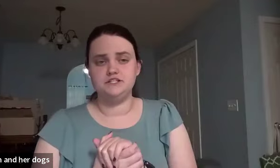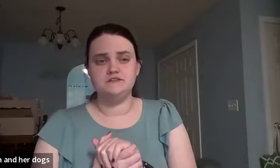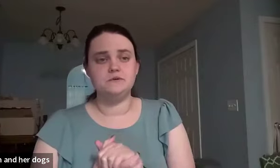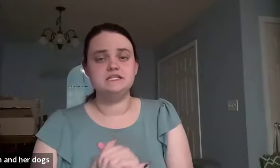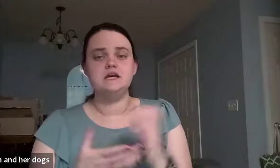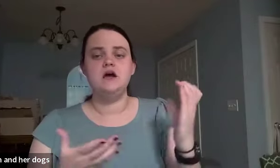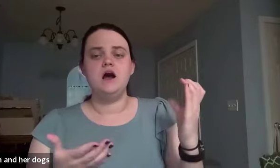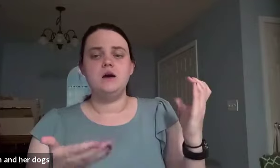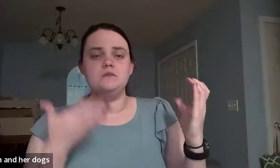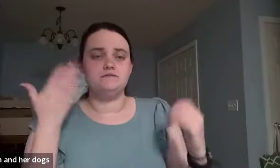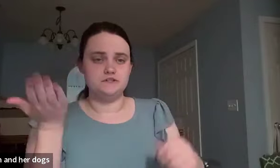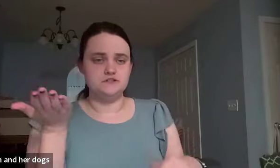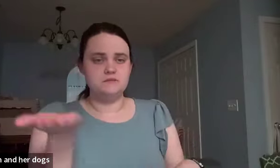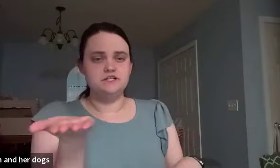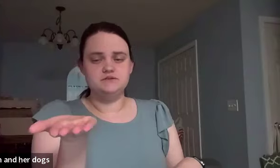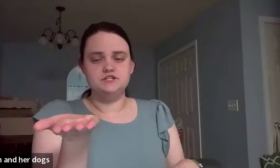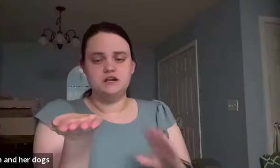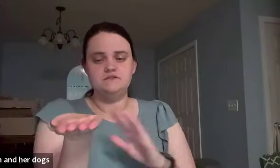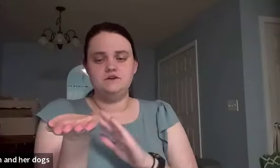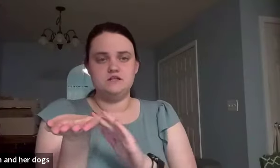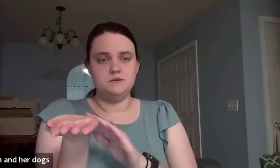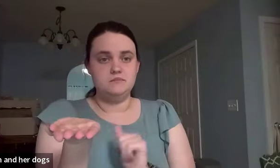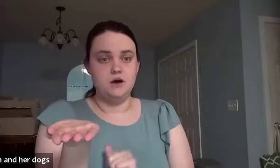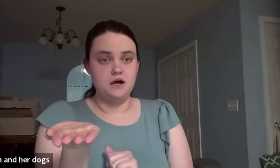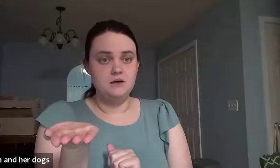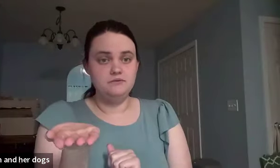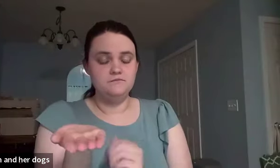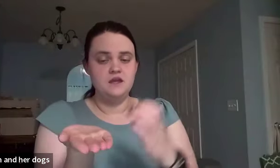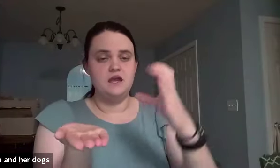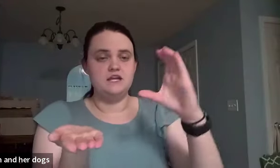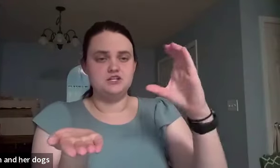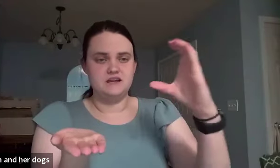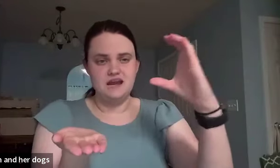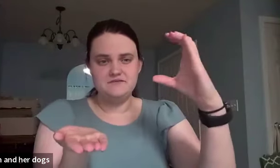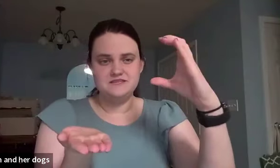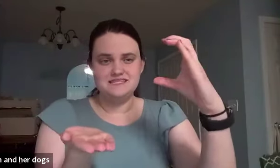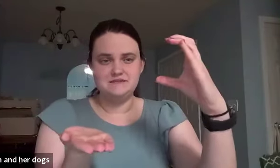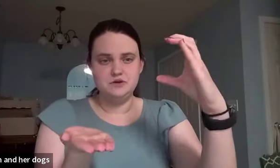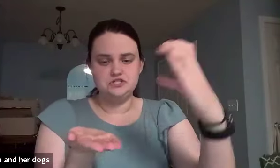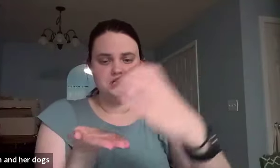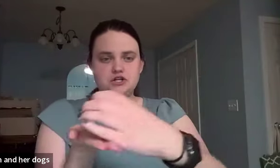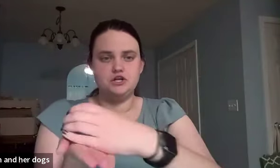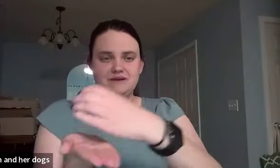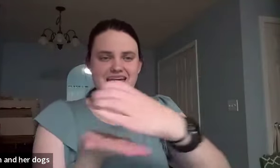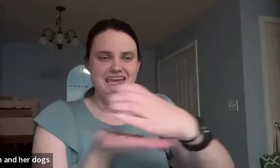bunch of different ways. The first one I'm going to do is you're going to have your non-dominant palm up, and you're going to kind of have the C motion, and you're going to go